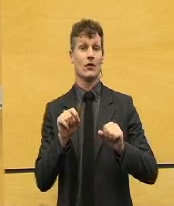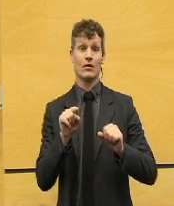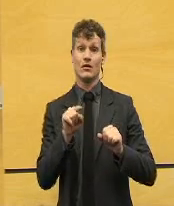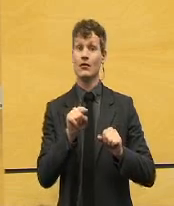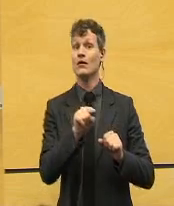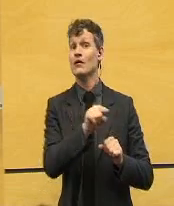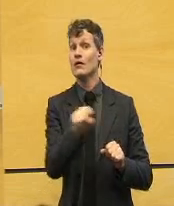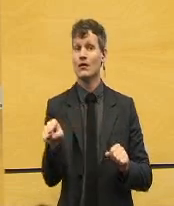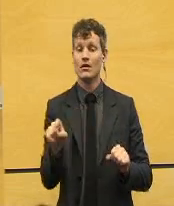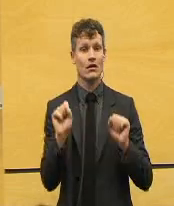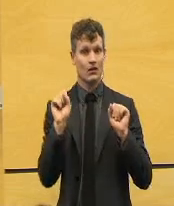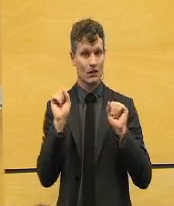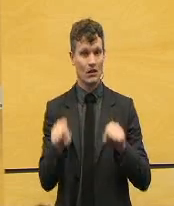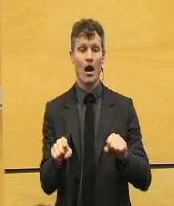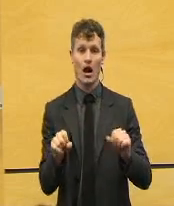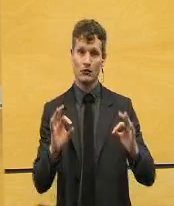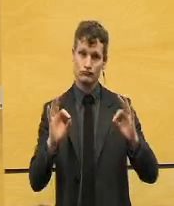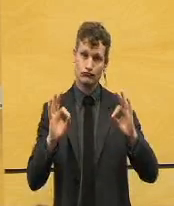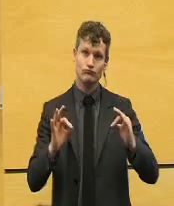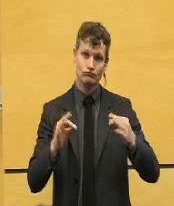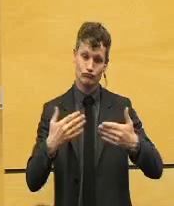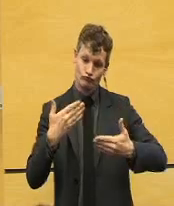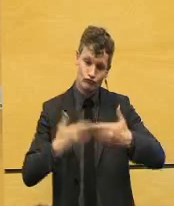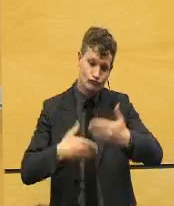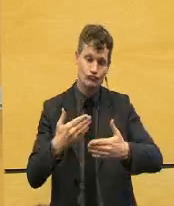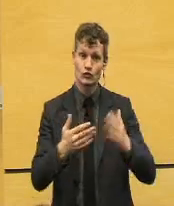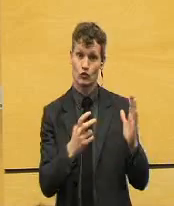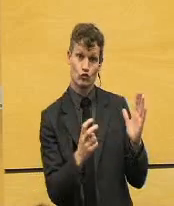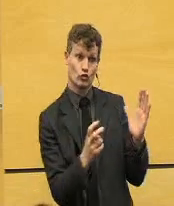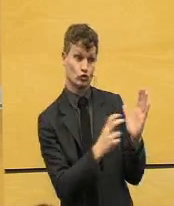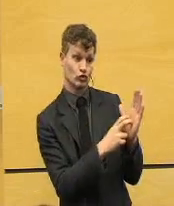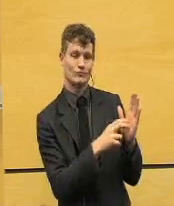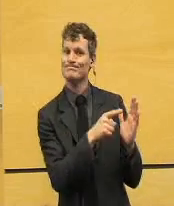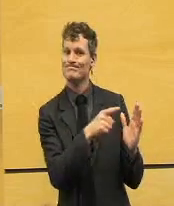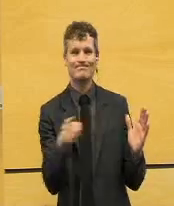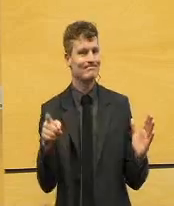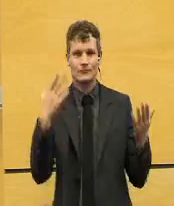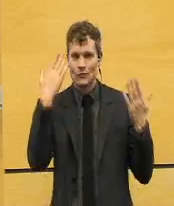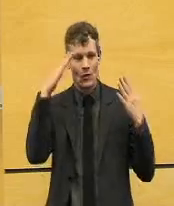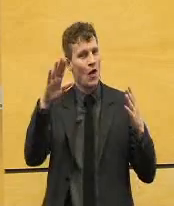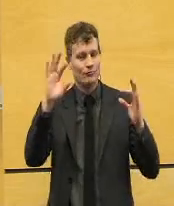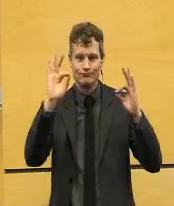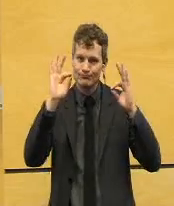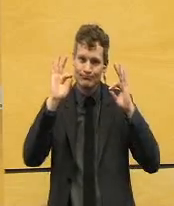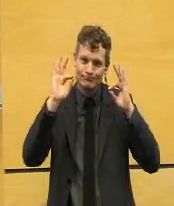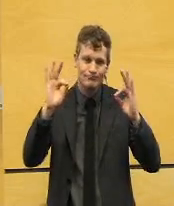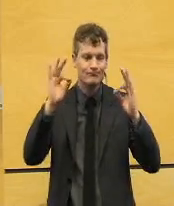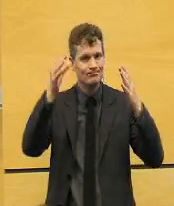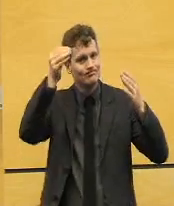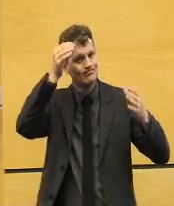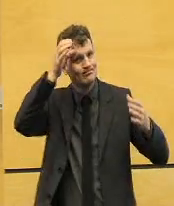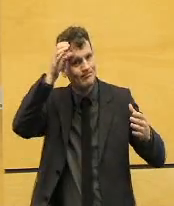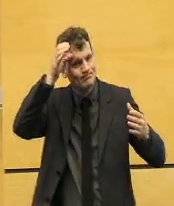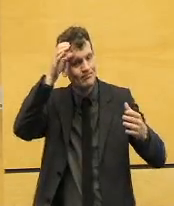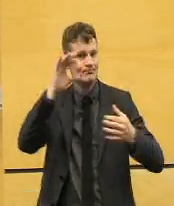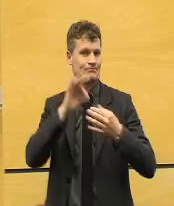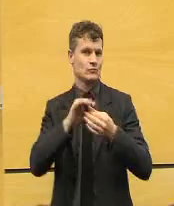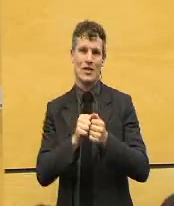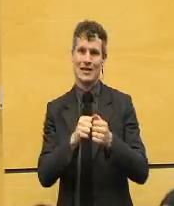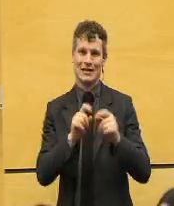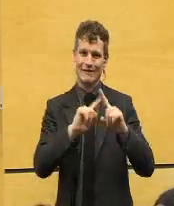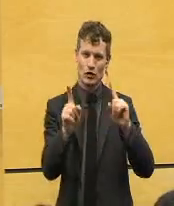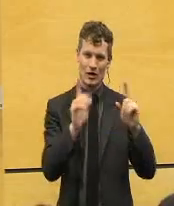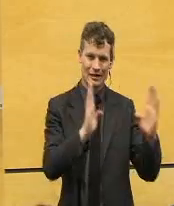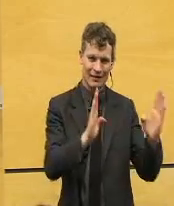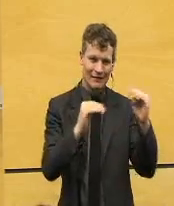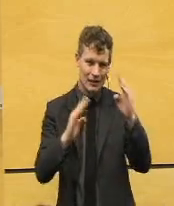guarantee the registration, they don't have enough knowledge about the person definition of